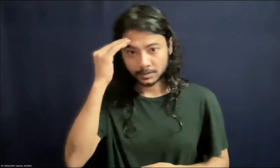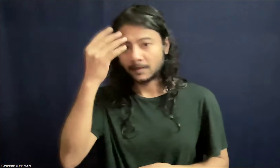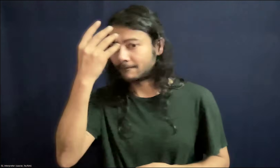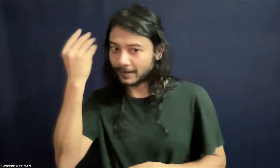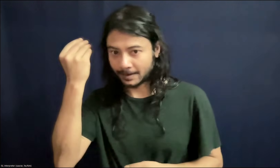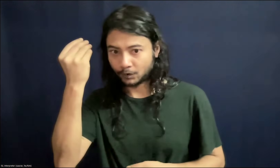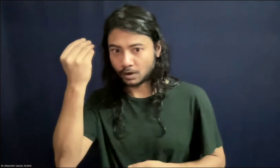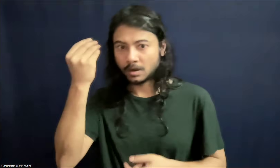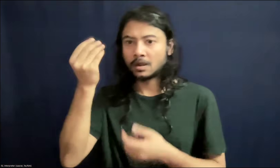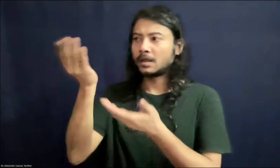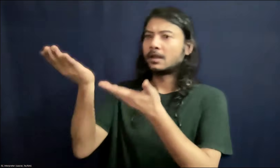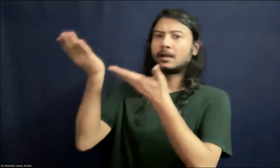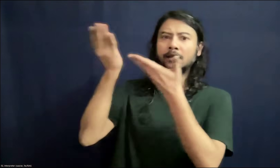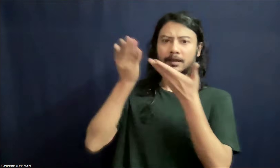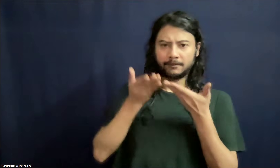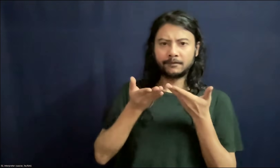sitting?